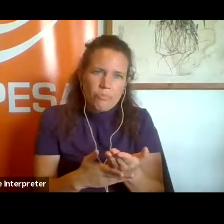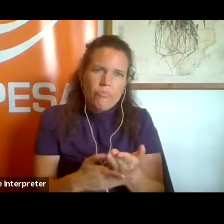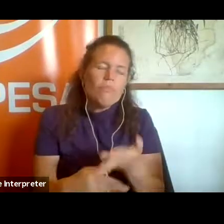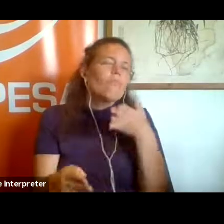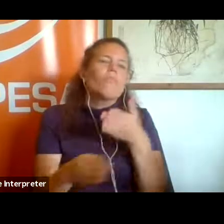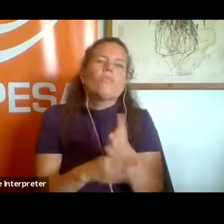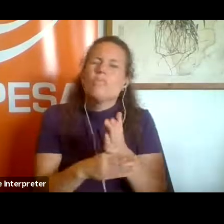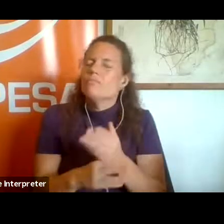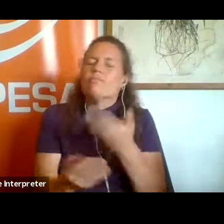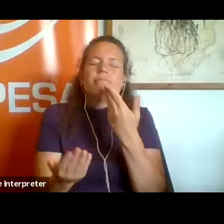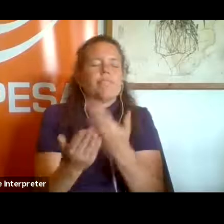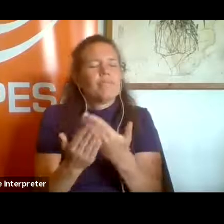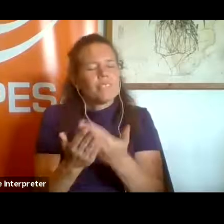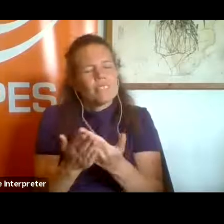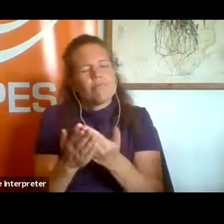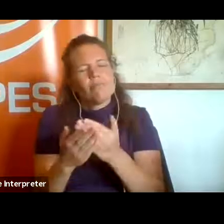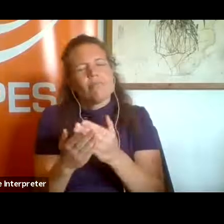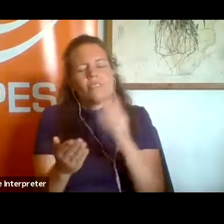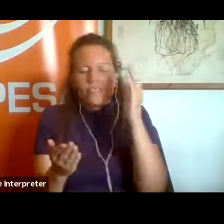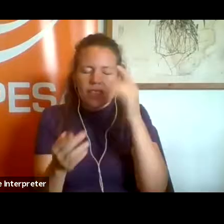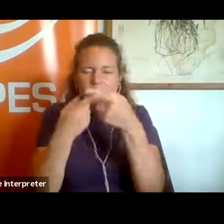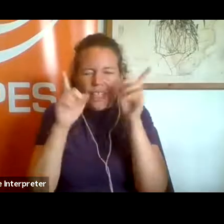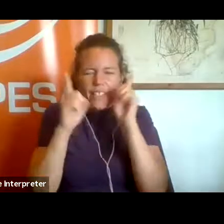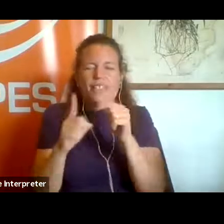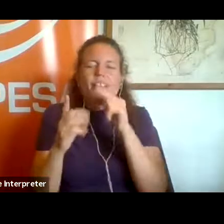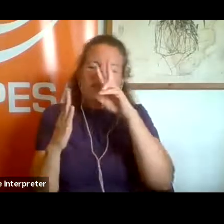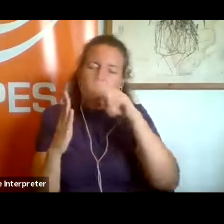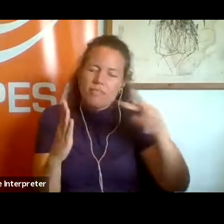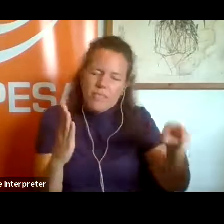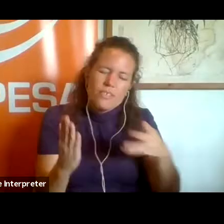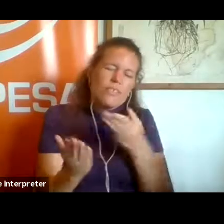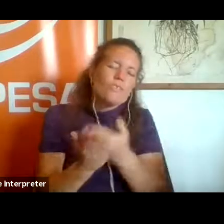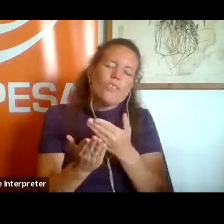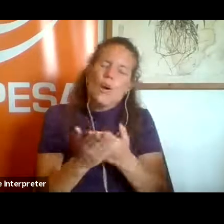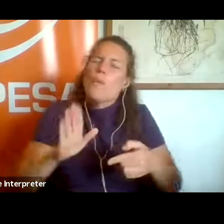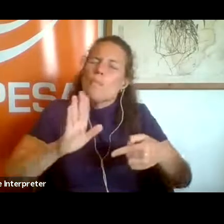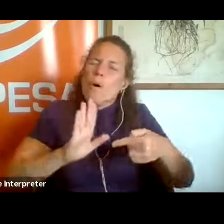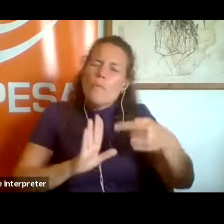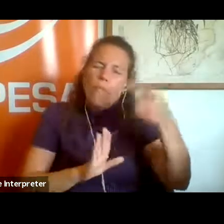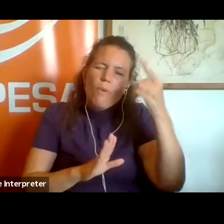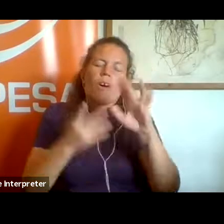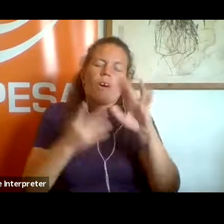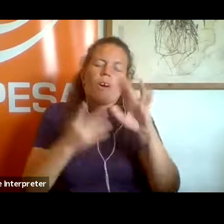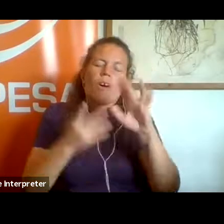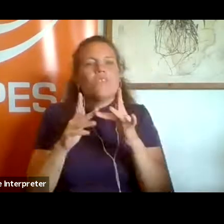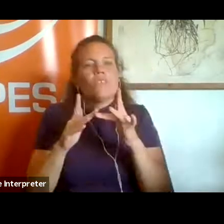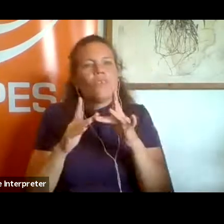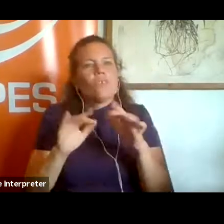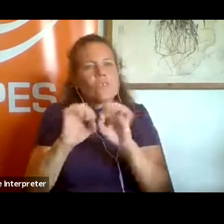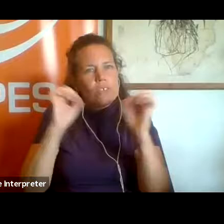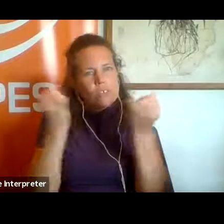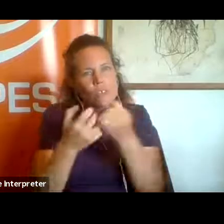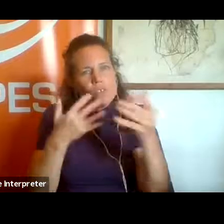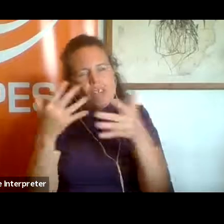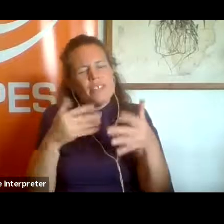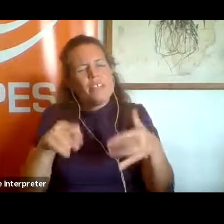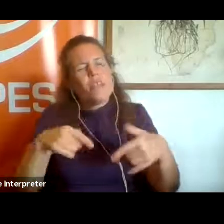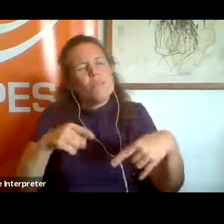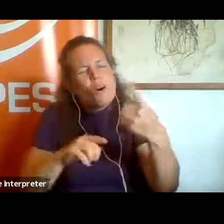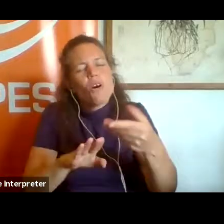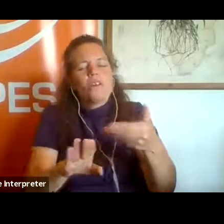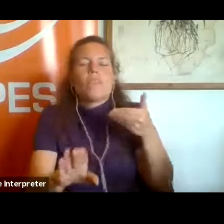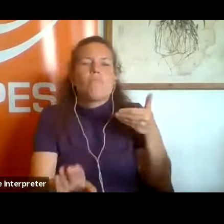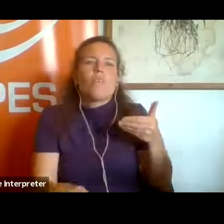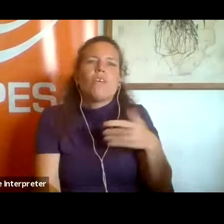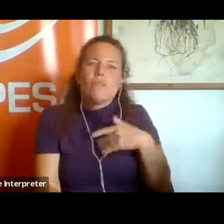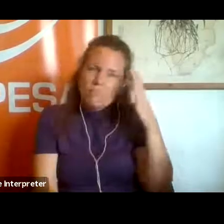researched that we're moving to a more digitally connected society than we have ever been before. I personally believe